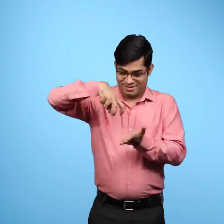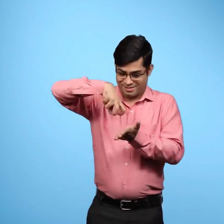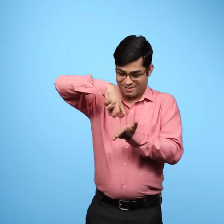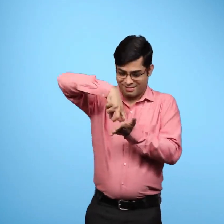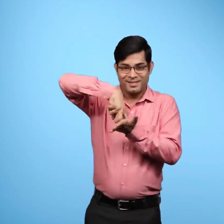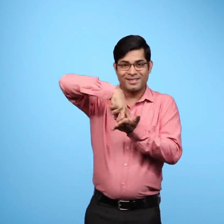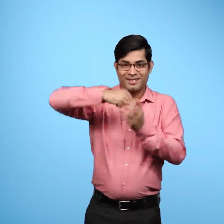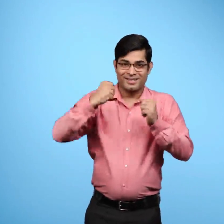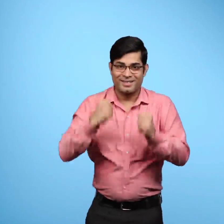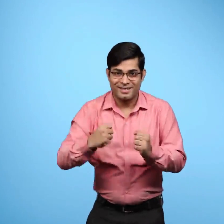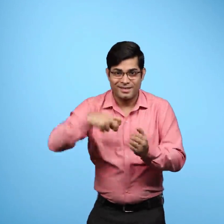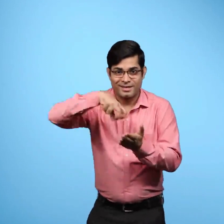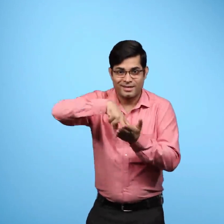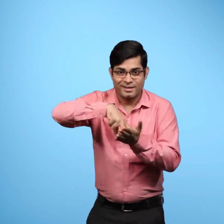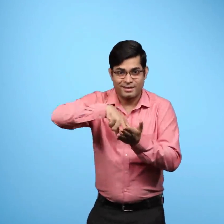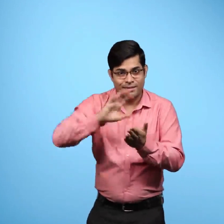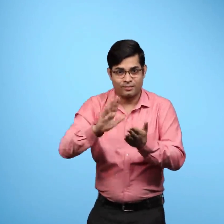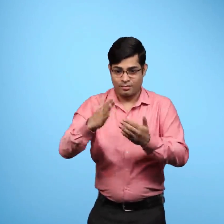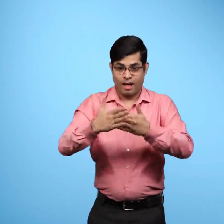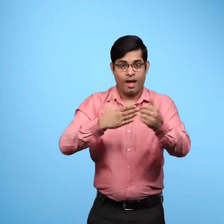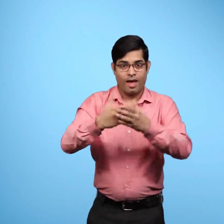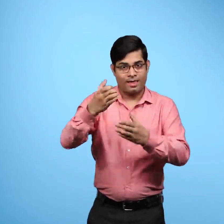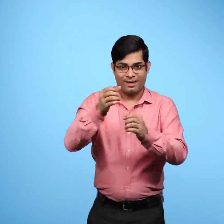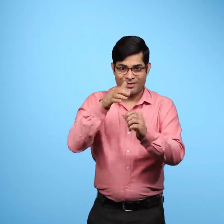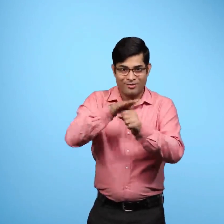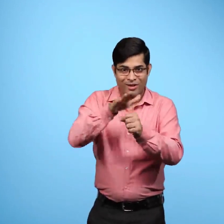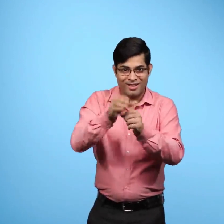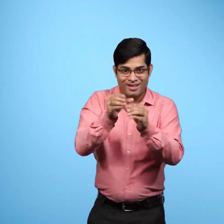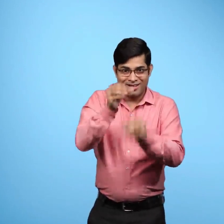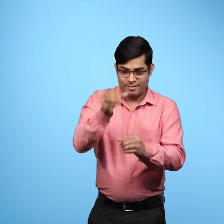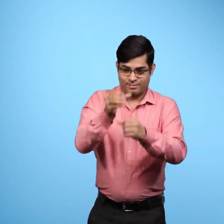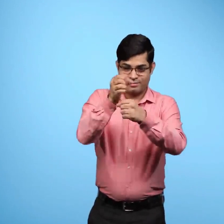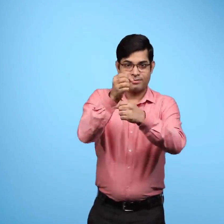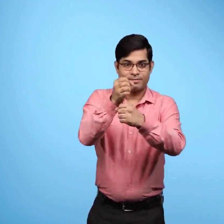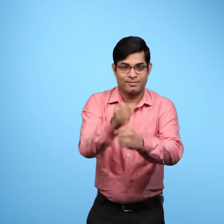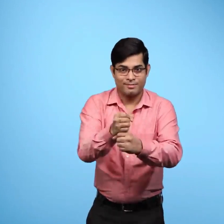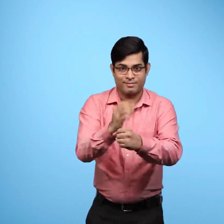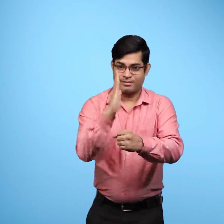her knees, touching the ground and holding the stump in standing position.